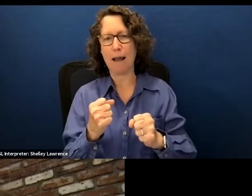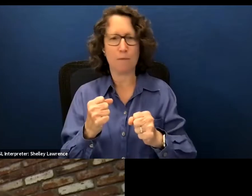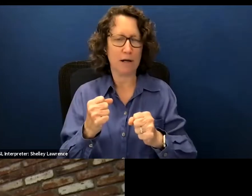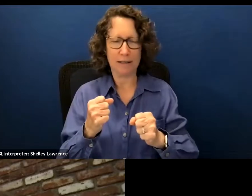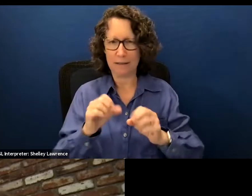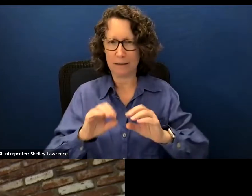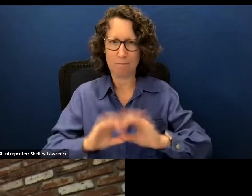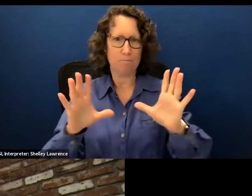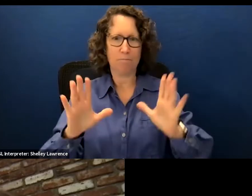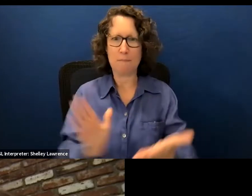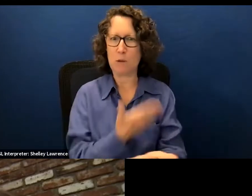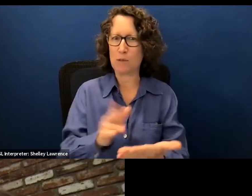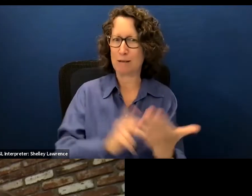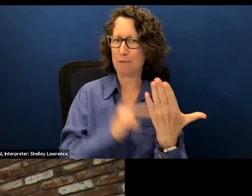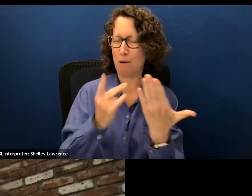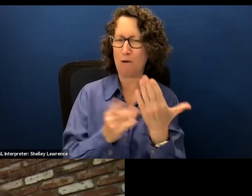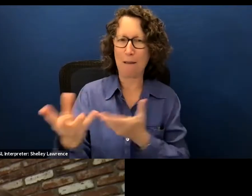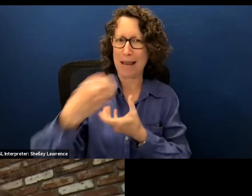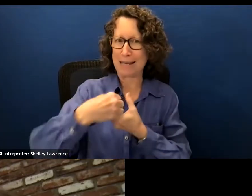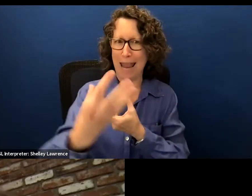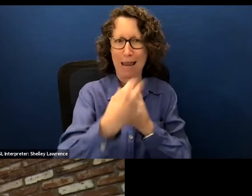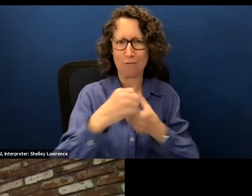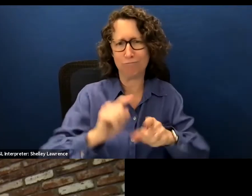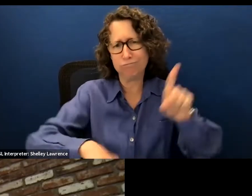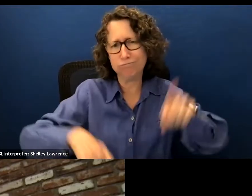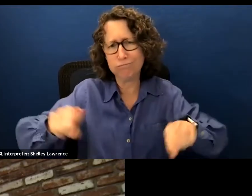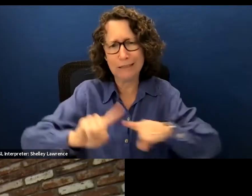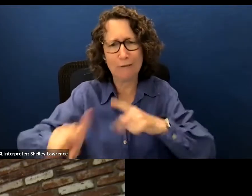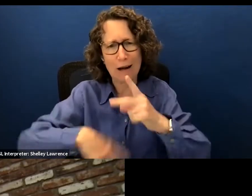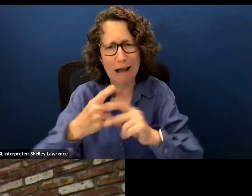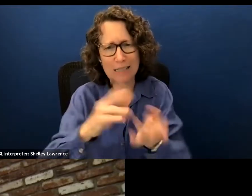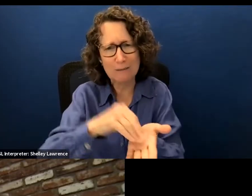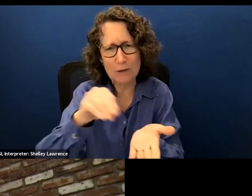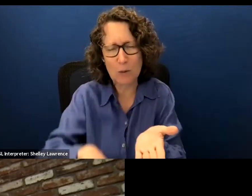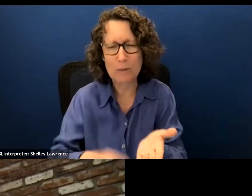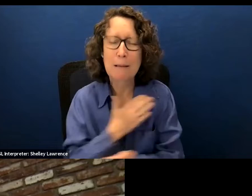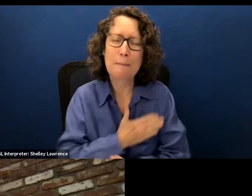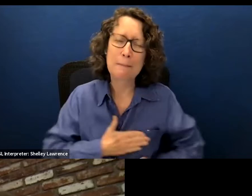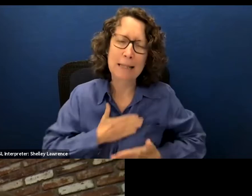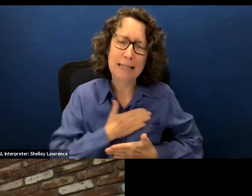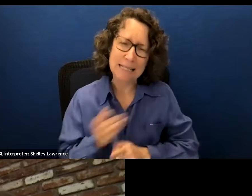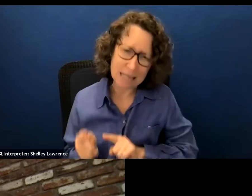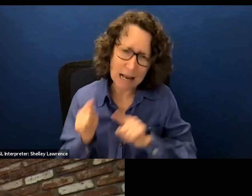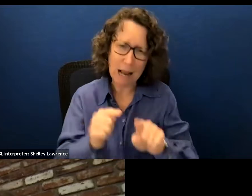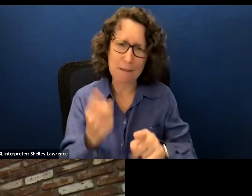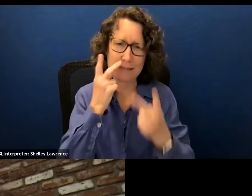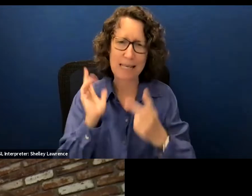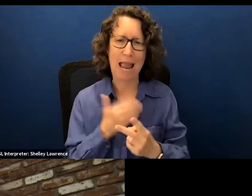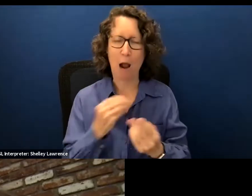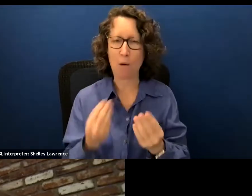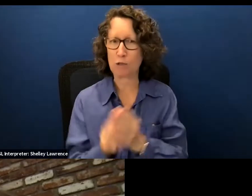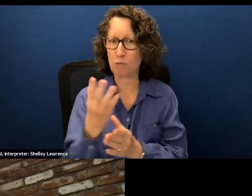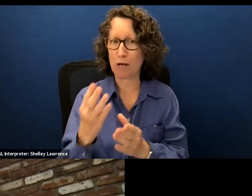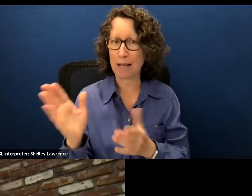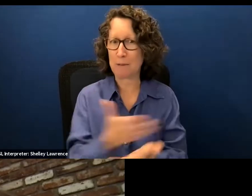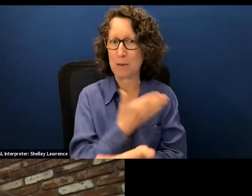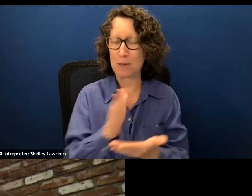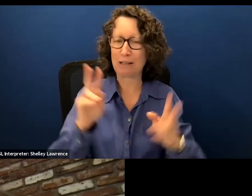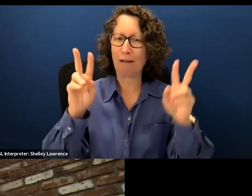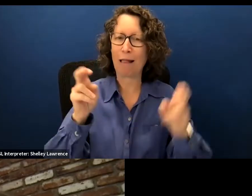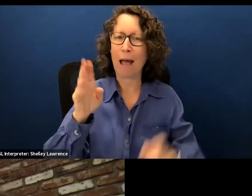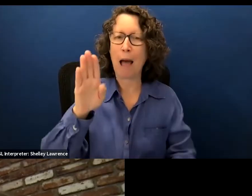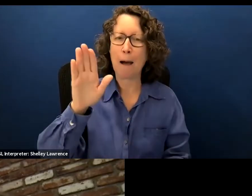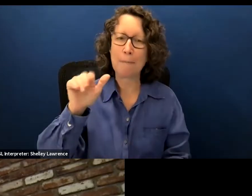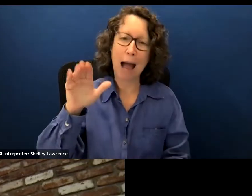vocal music program engages a wide variety of students. Please be sure to come see our spring musical, Bye Bye Birdie,